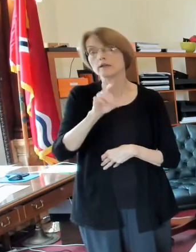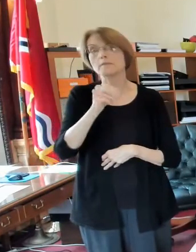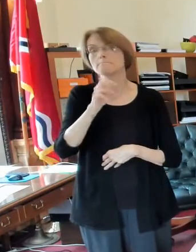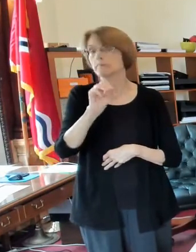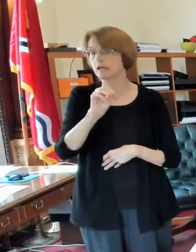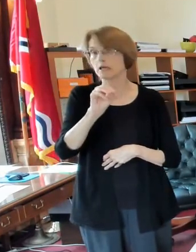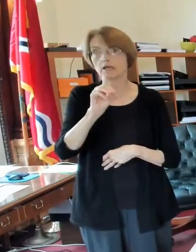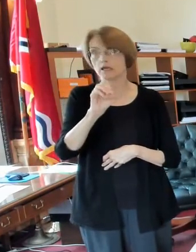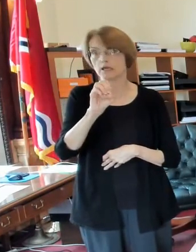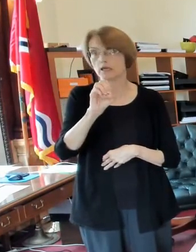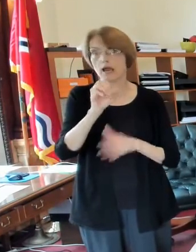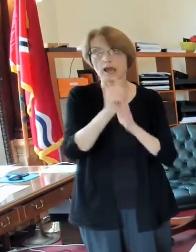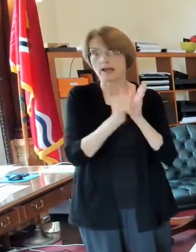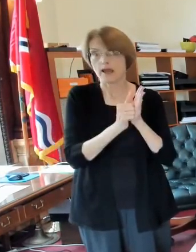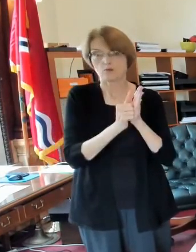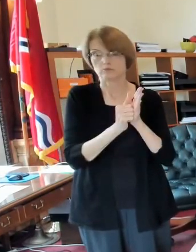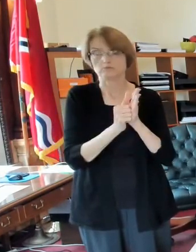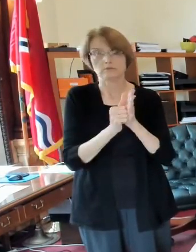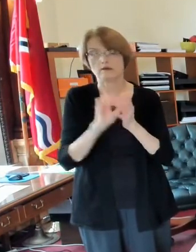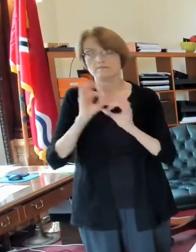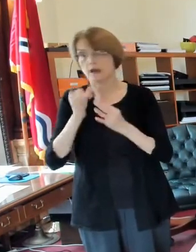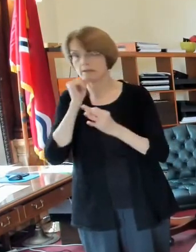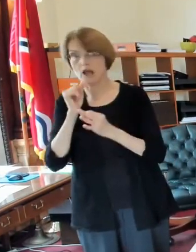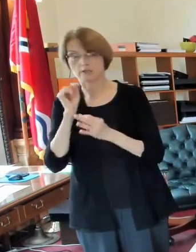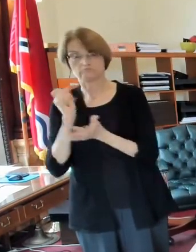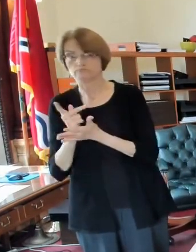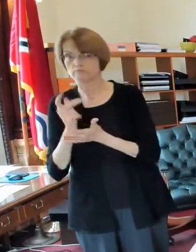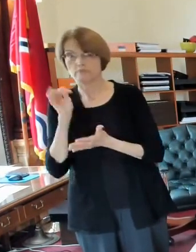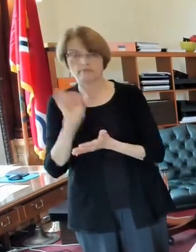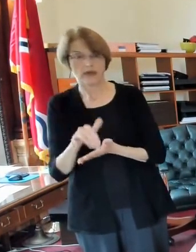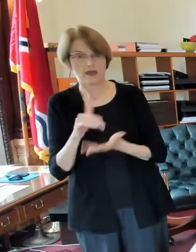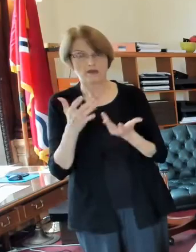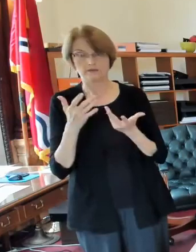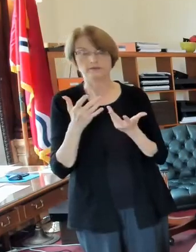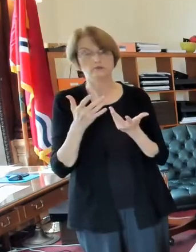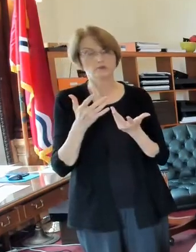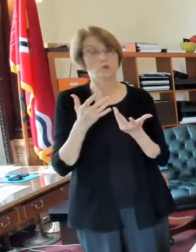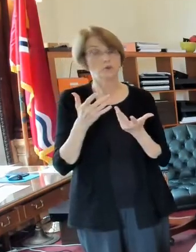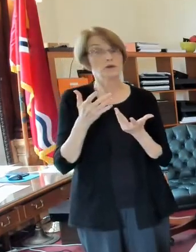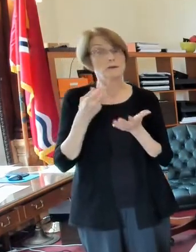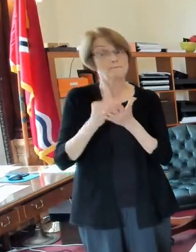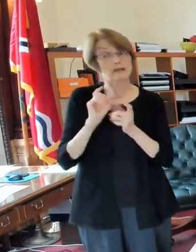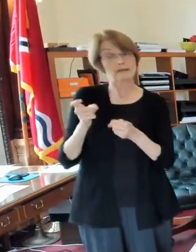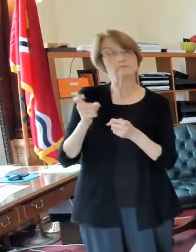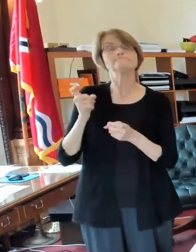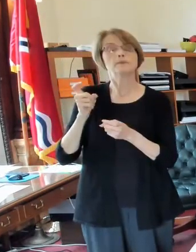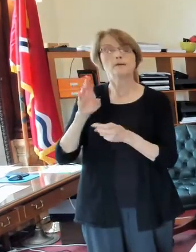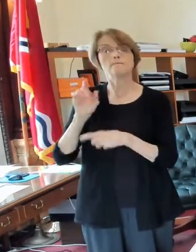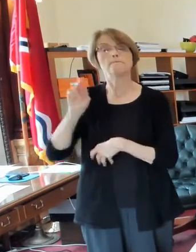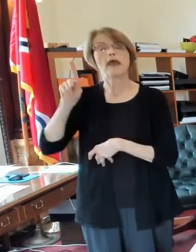none of that they have authorized. So best place is Backstoppers.